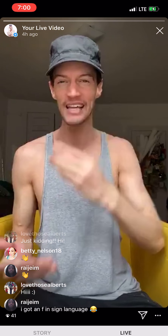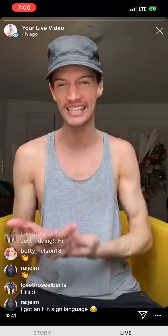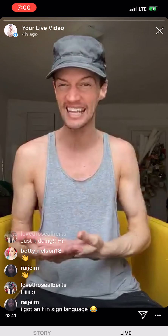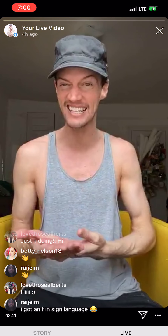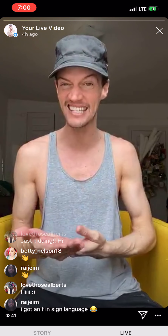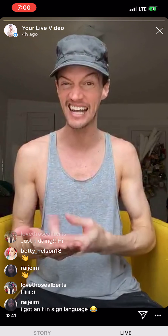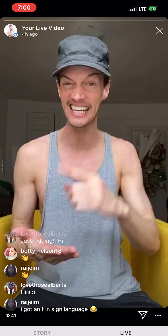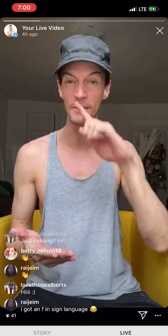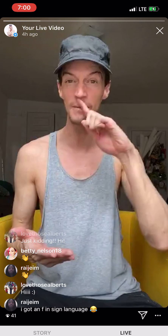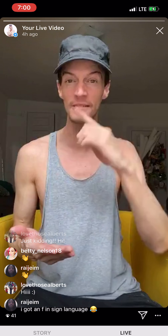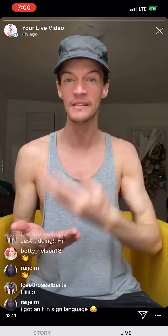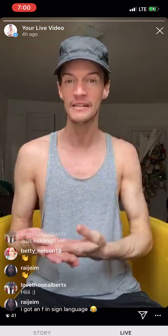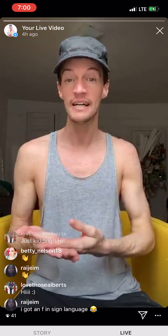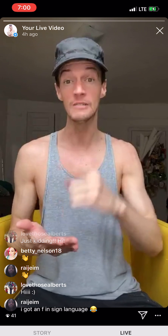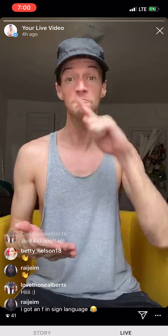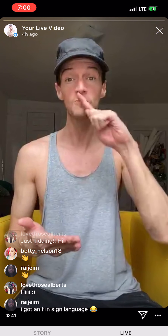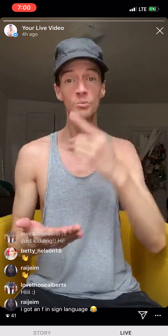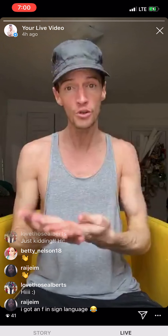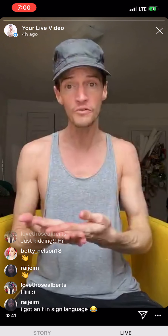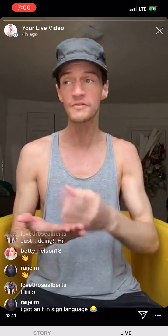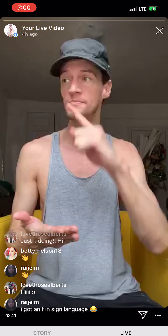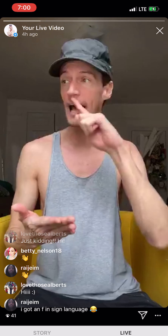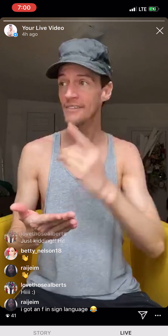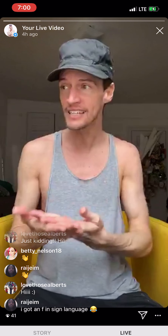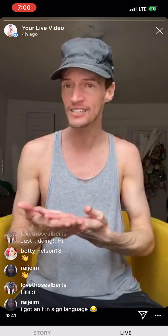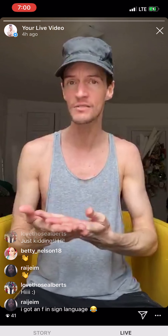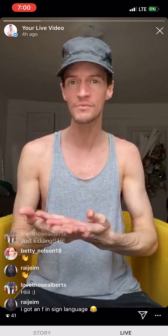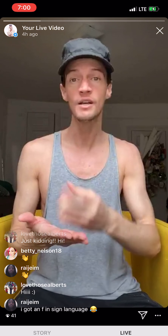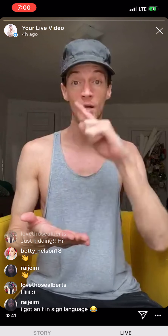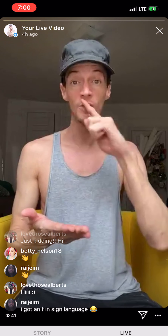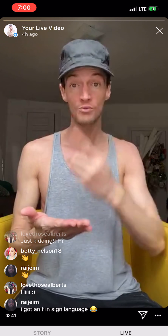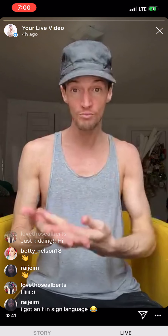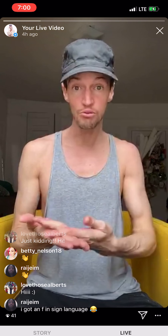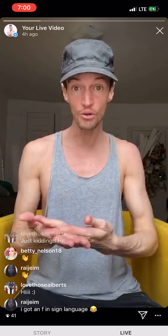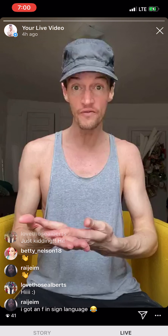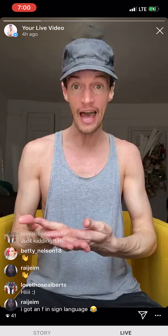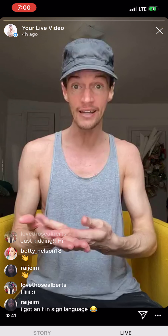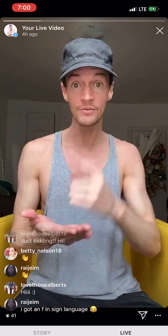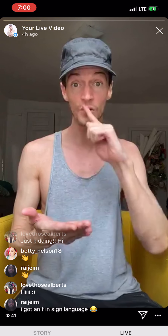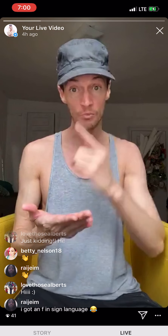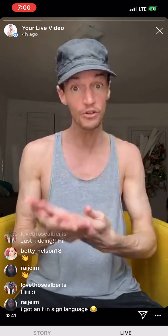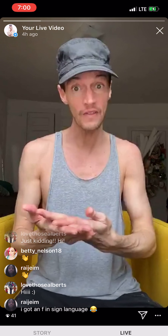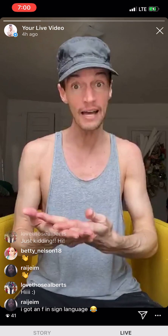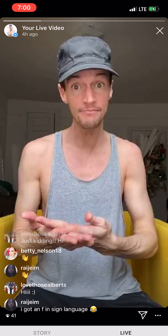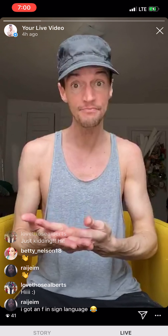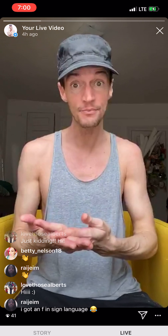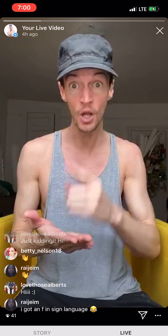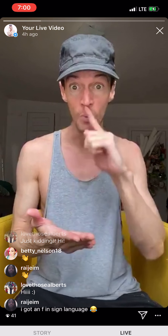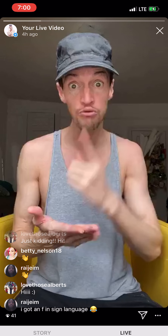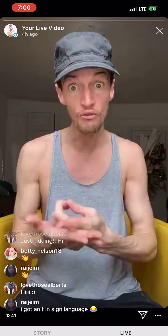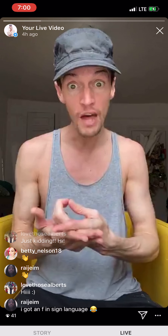lazy signing but um proof. Evidence. Prove that. Will you prove that? Prove that.